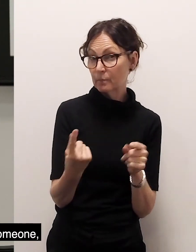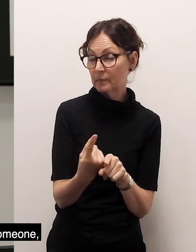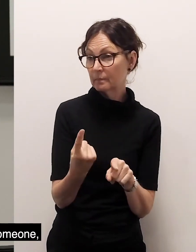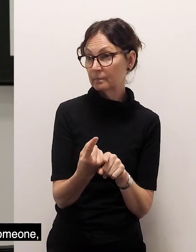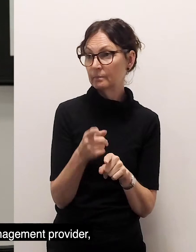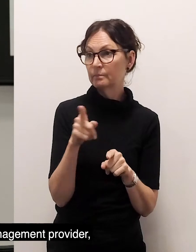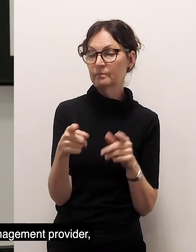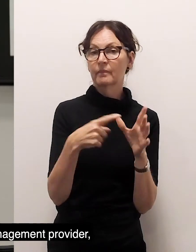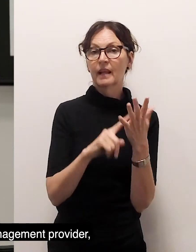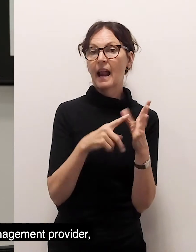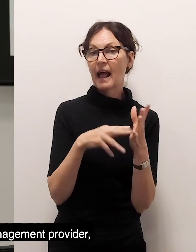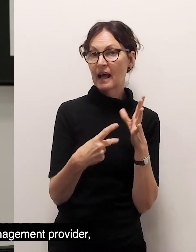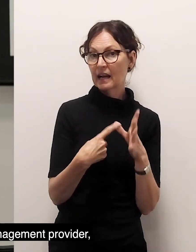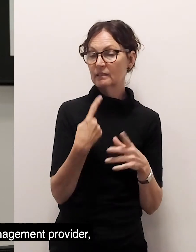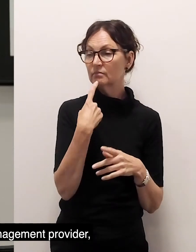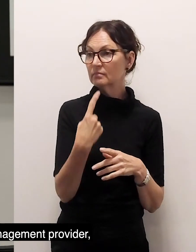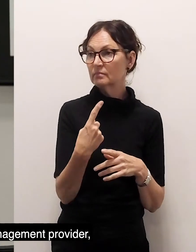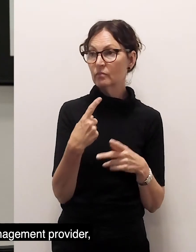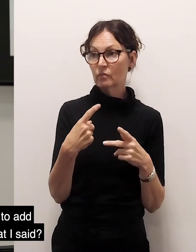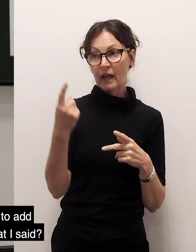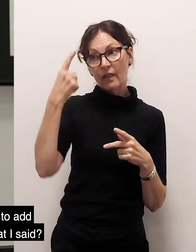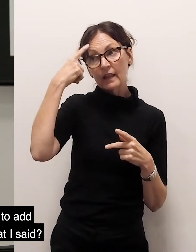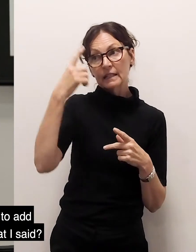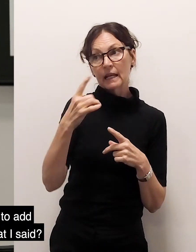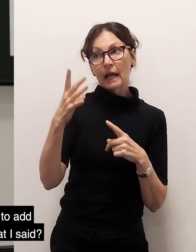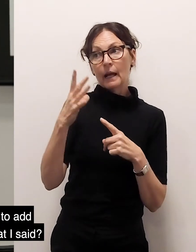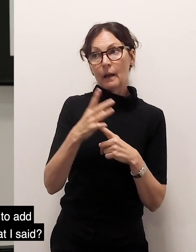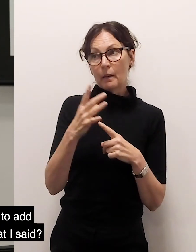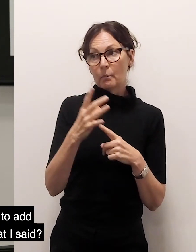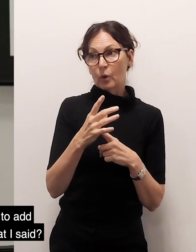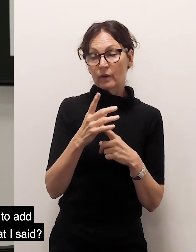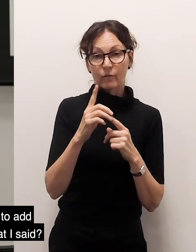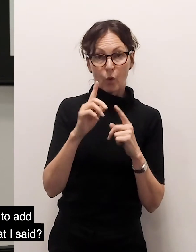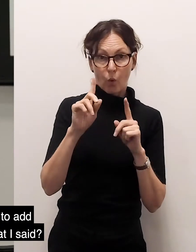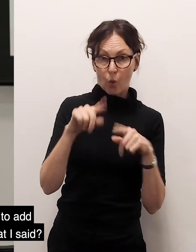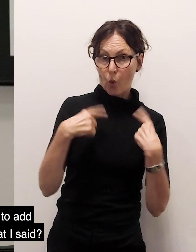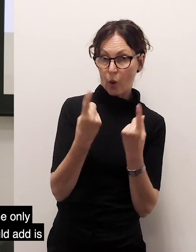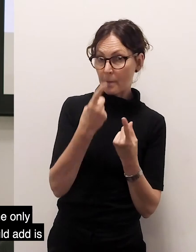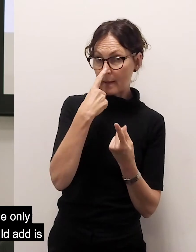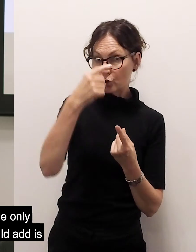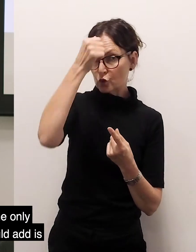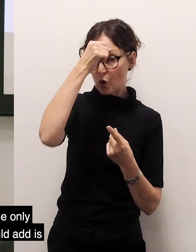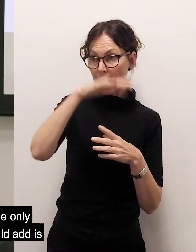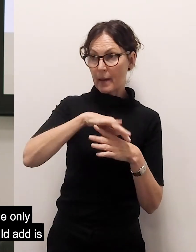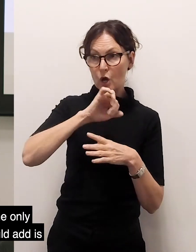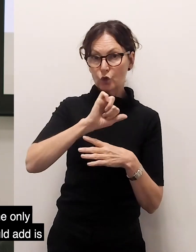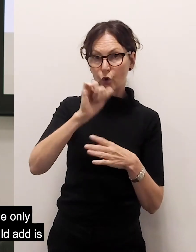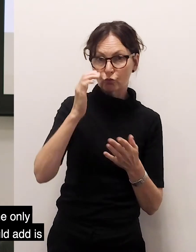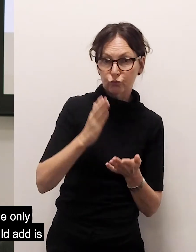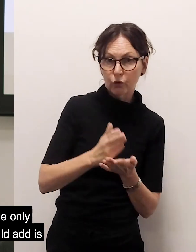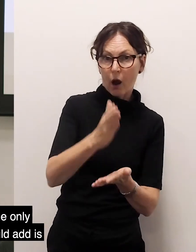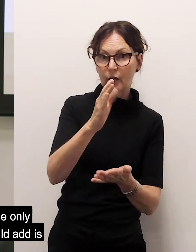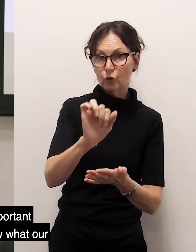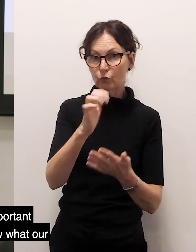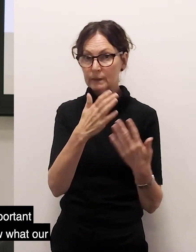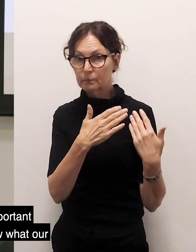We do have someone, Alana's from a plan management provider. Did you want to add anything to what I've said? The only thing that I